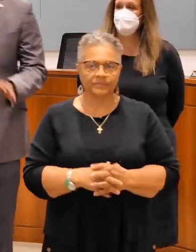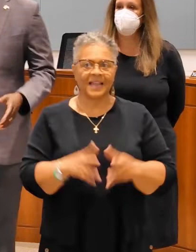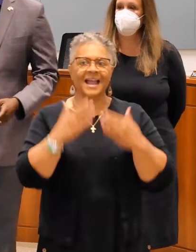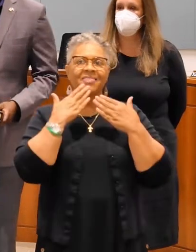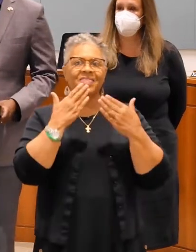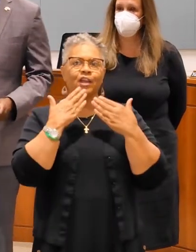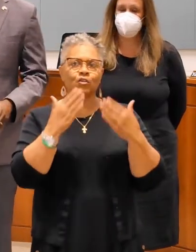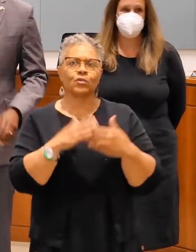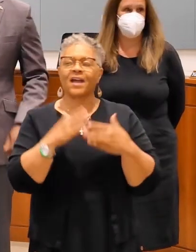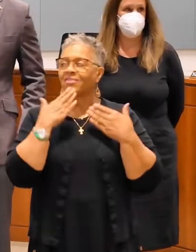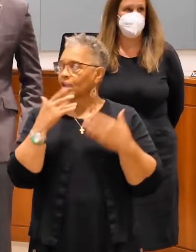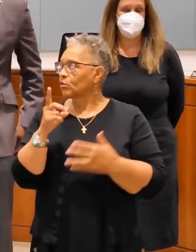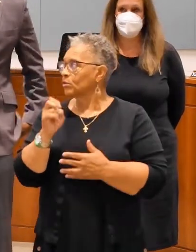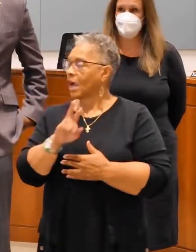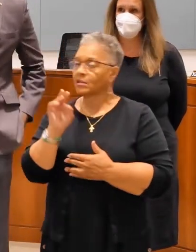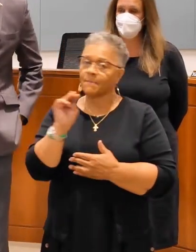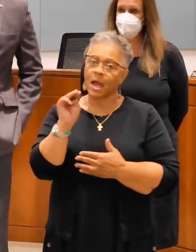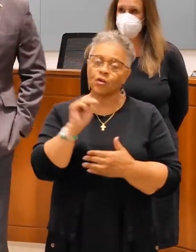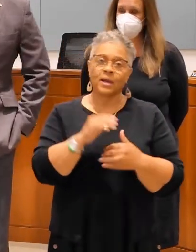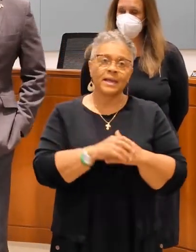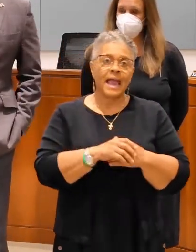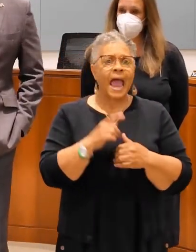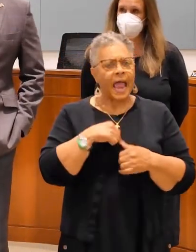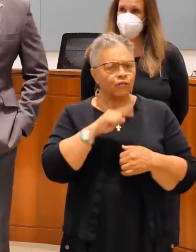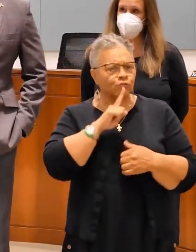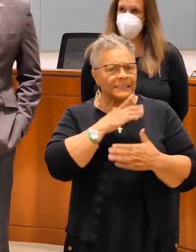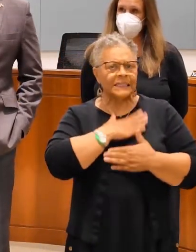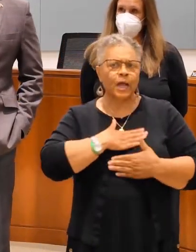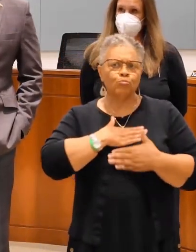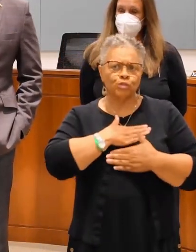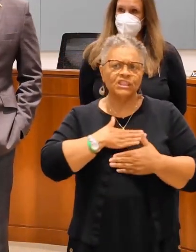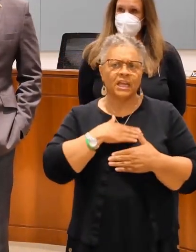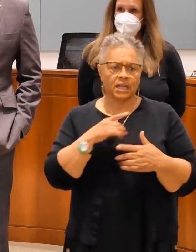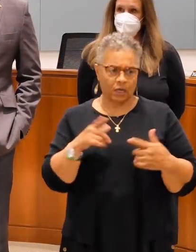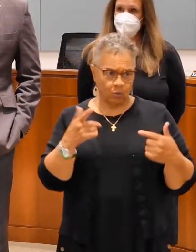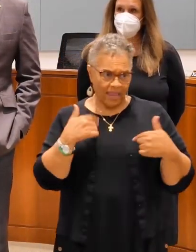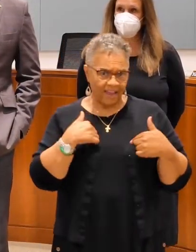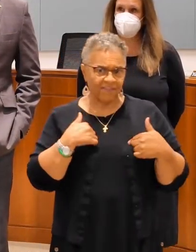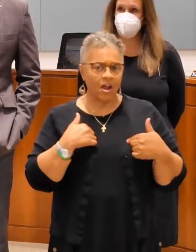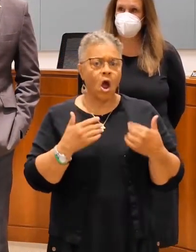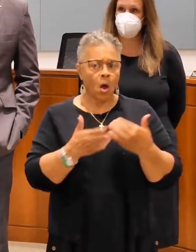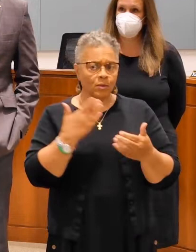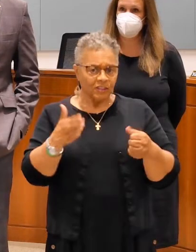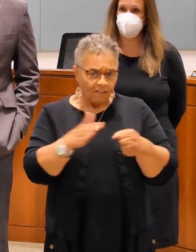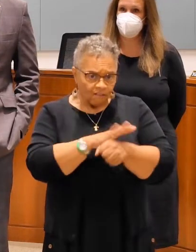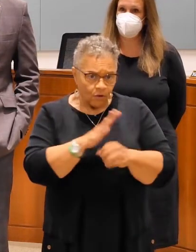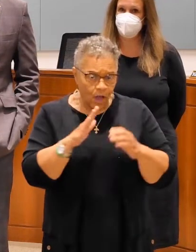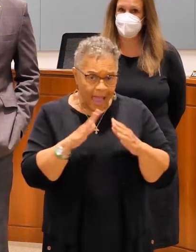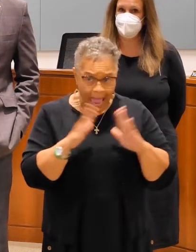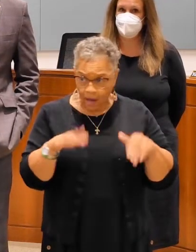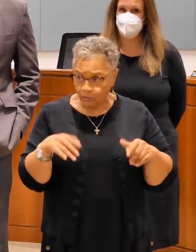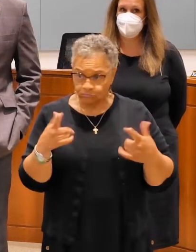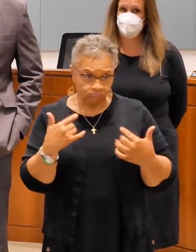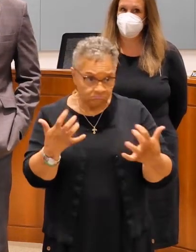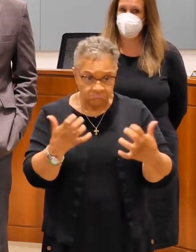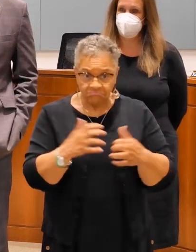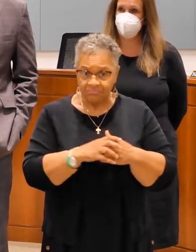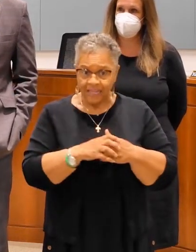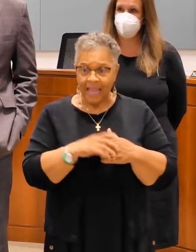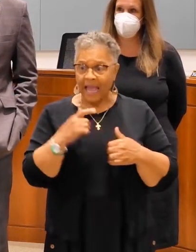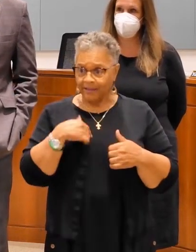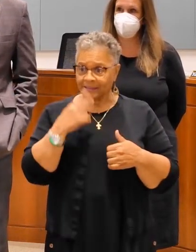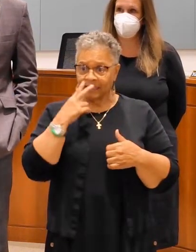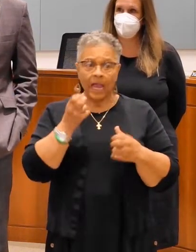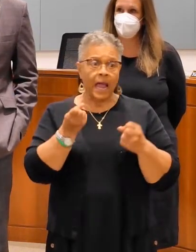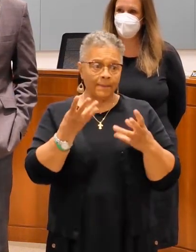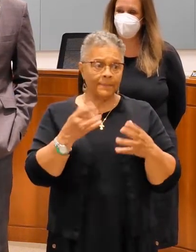Thank you, Dr. Morano. And I really appreciate it. We got almost a full house, right? And it has been a while. We see so